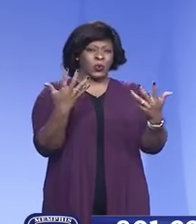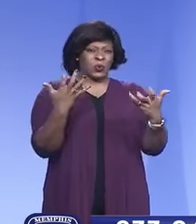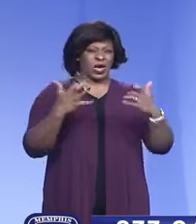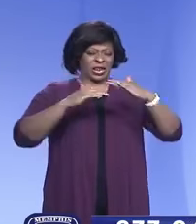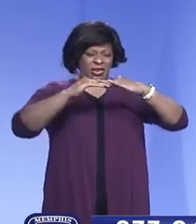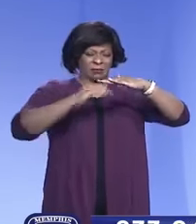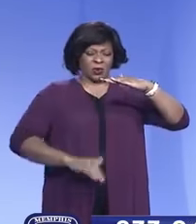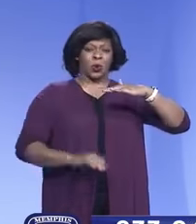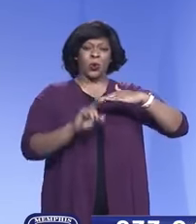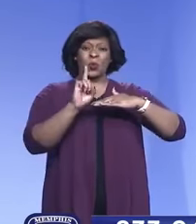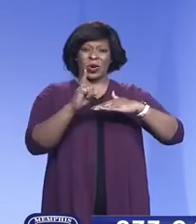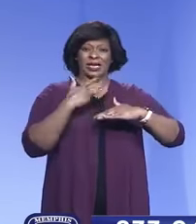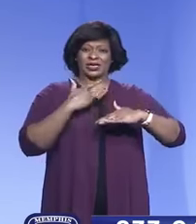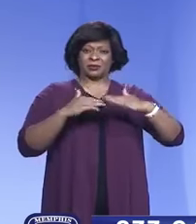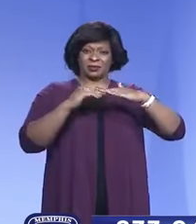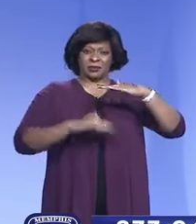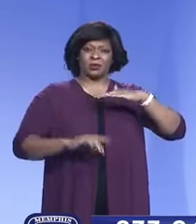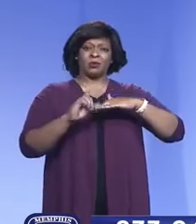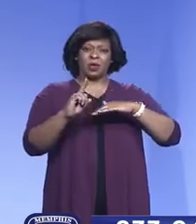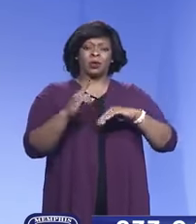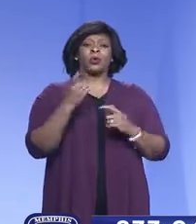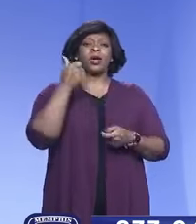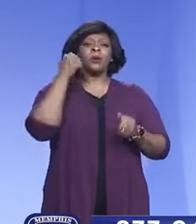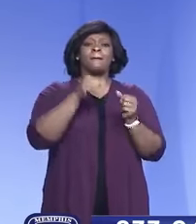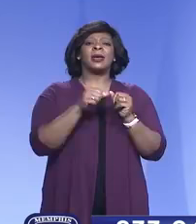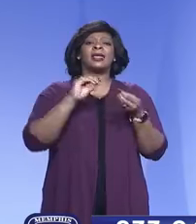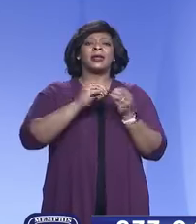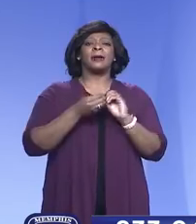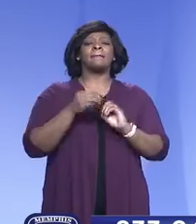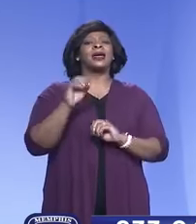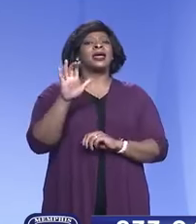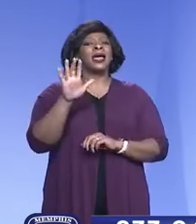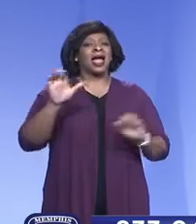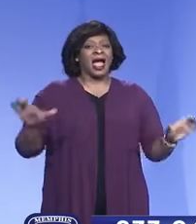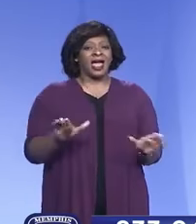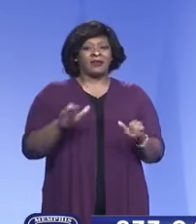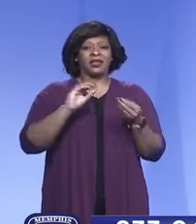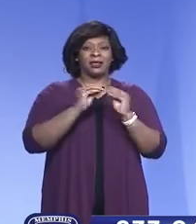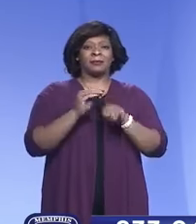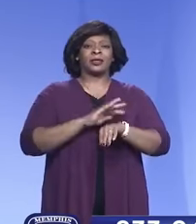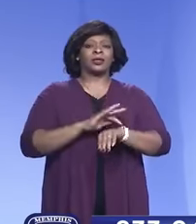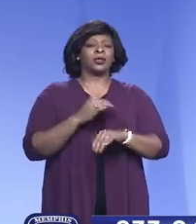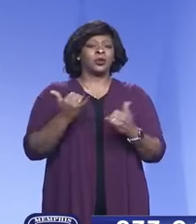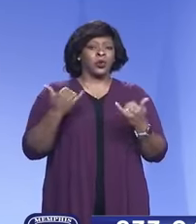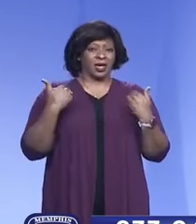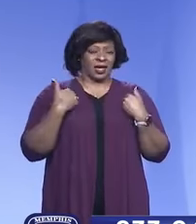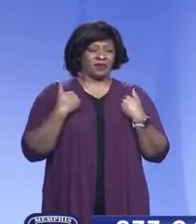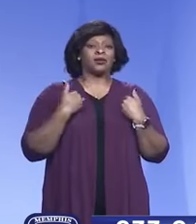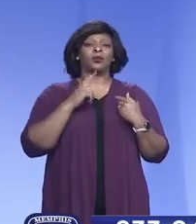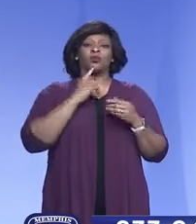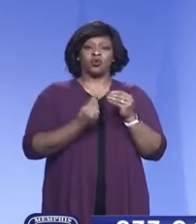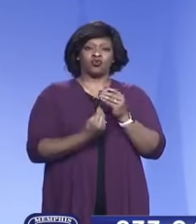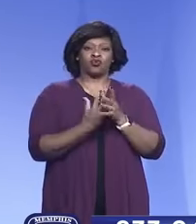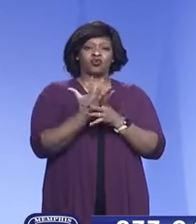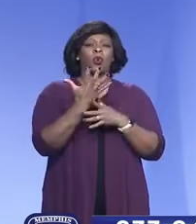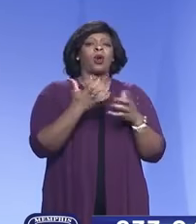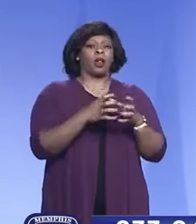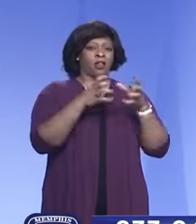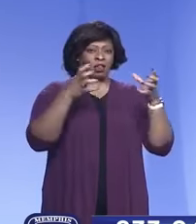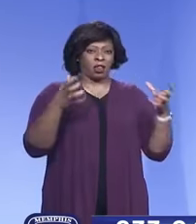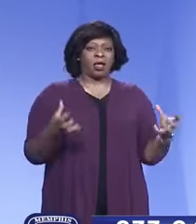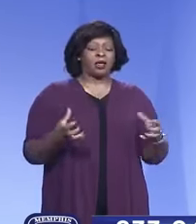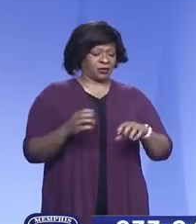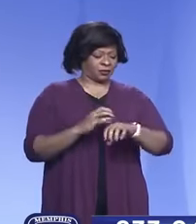below 1, but one of the things we have to keep in mind is the number of active cases that we have currently really grows